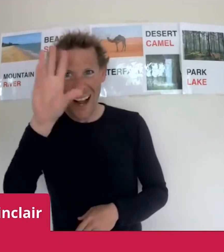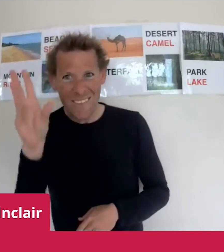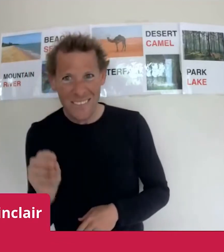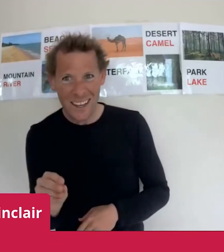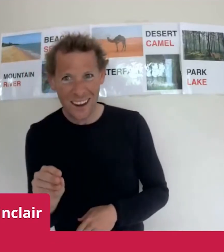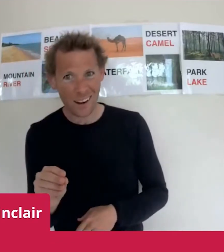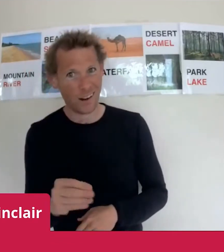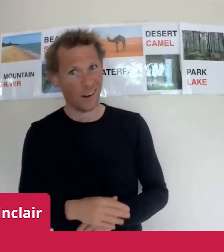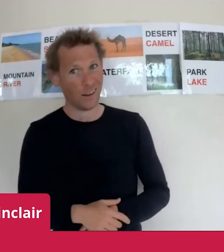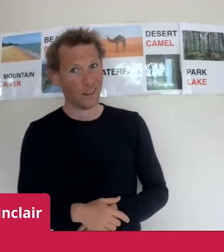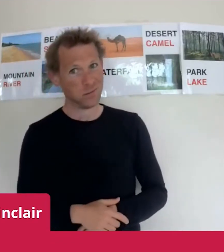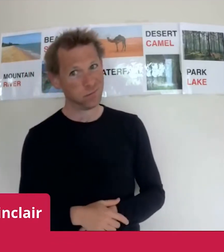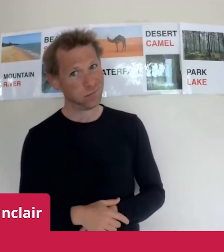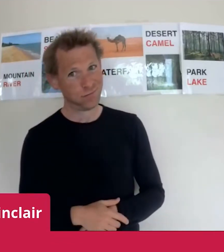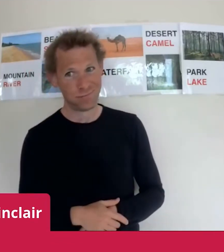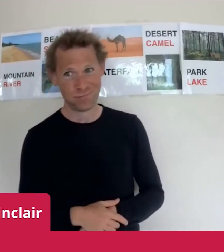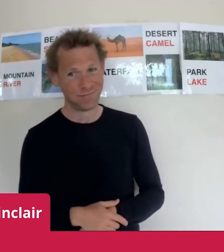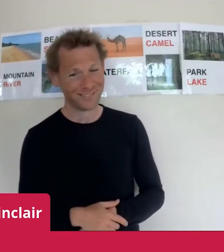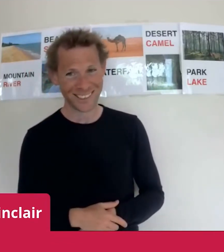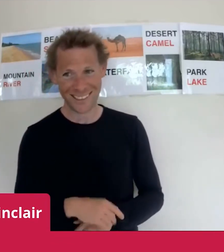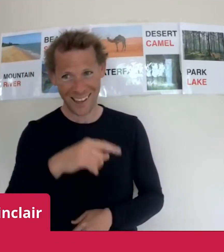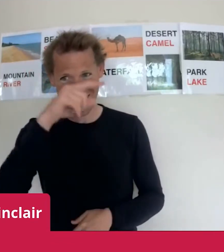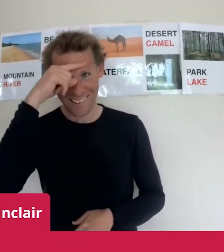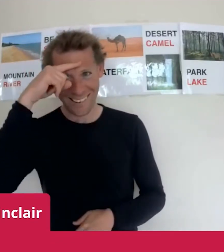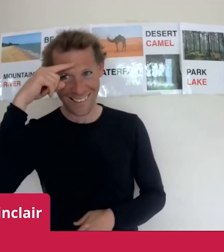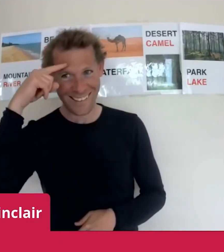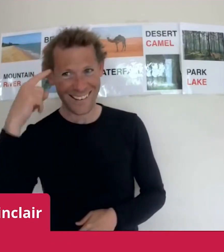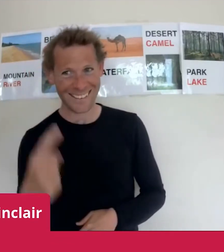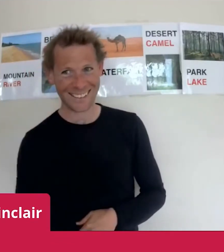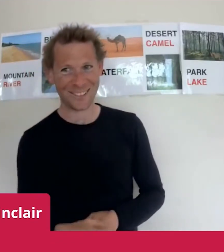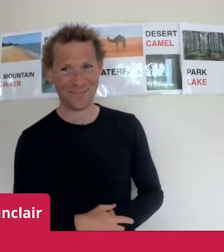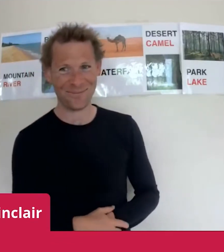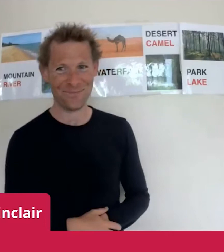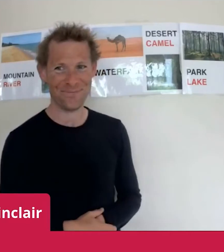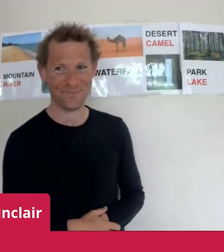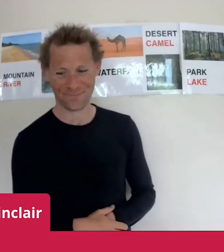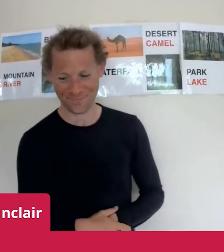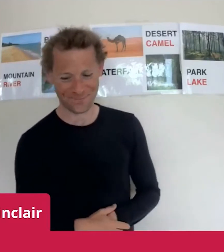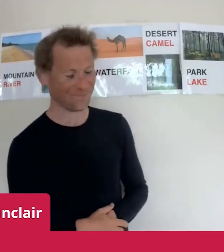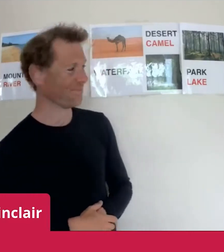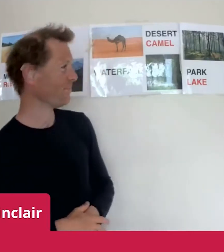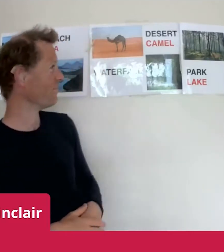Imagine us being in the desert in Africa. My goodness, that would be really hot.